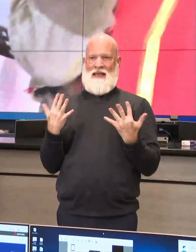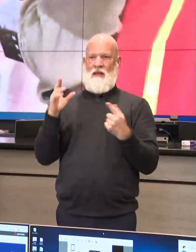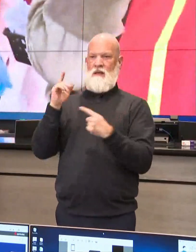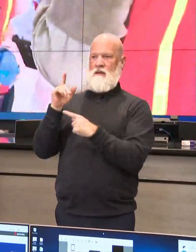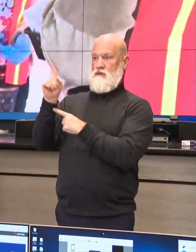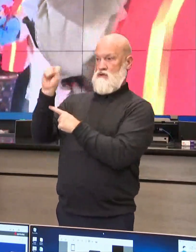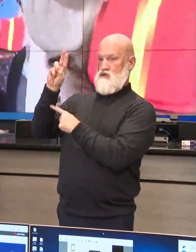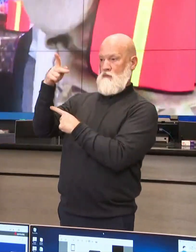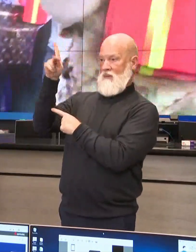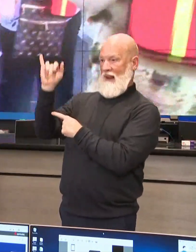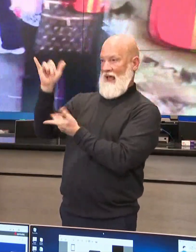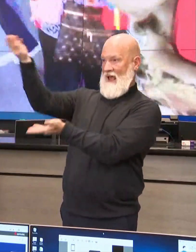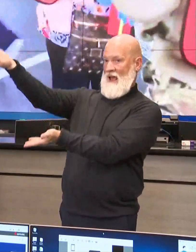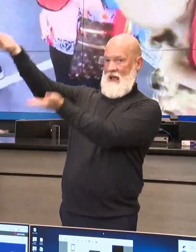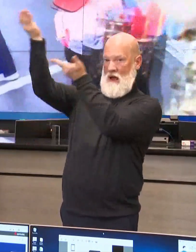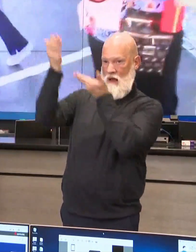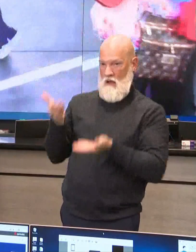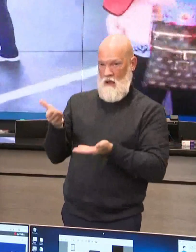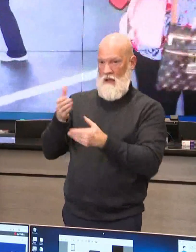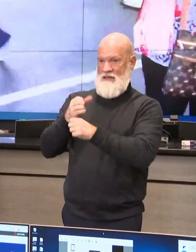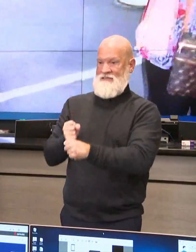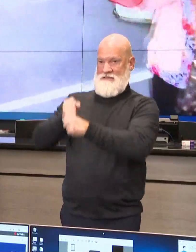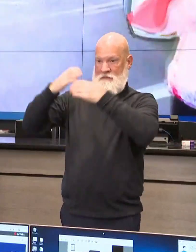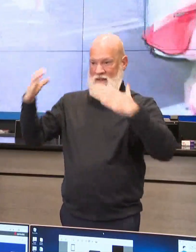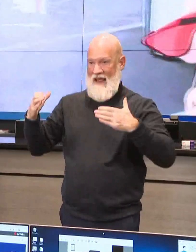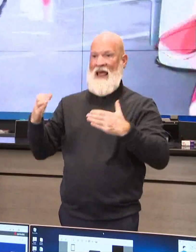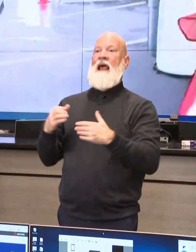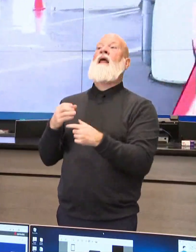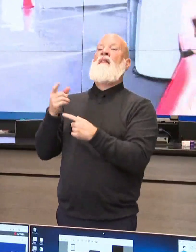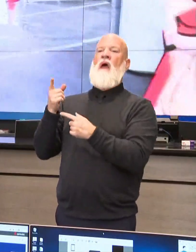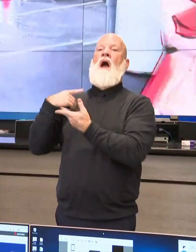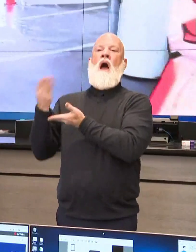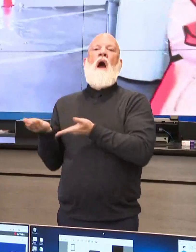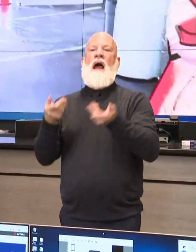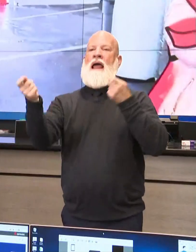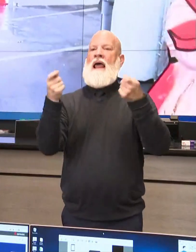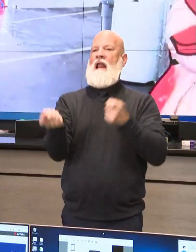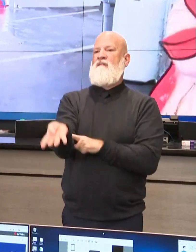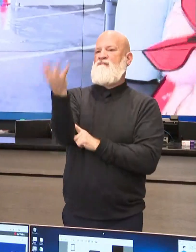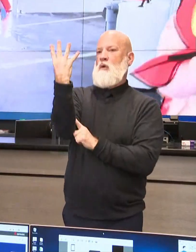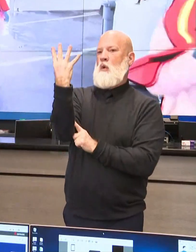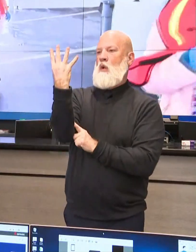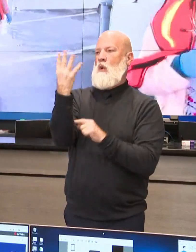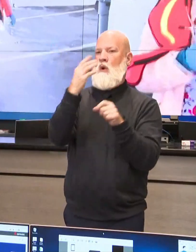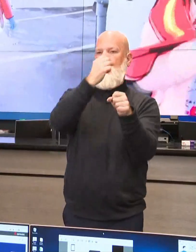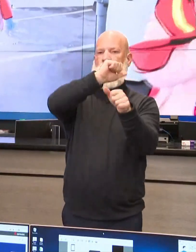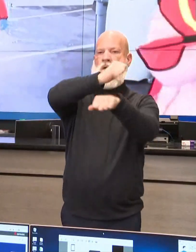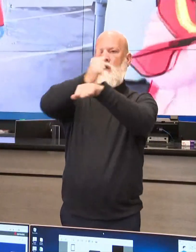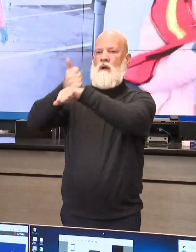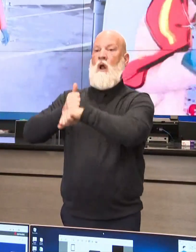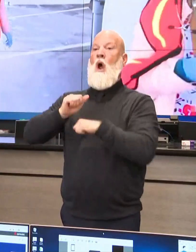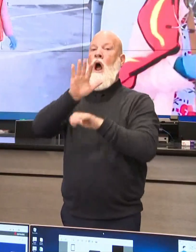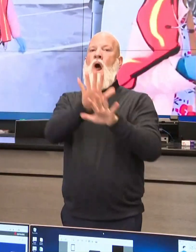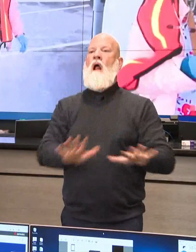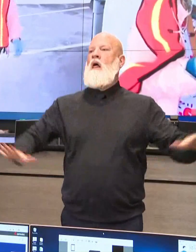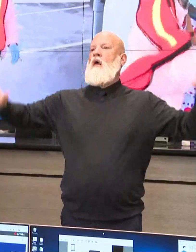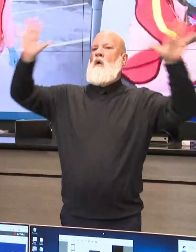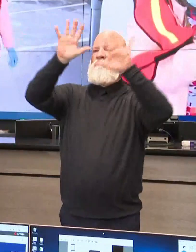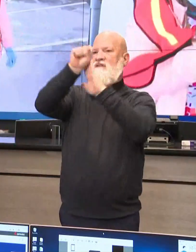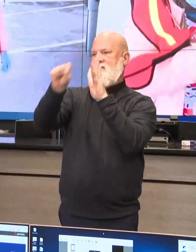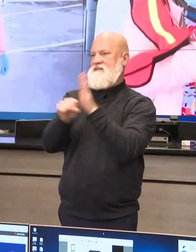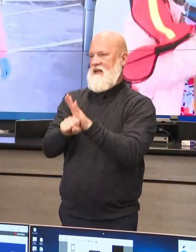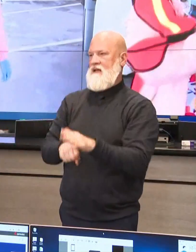but we can expand, all the other sites that we have operating all across the state. What's the number of booked appointments